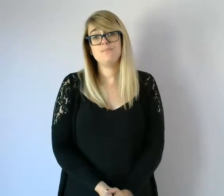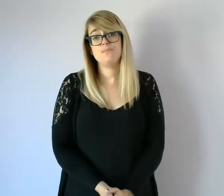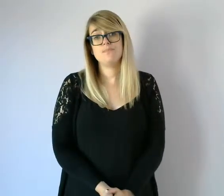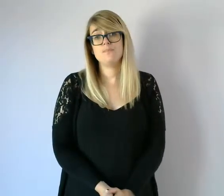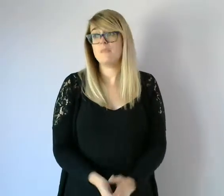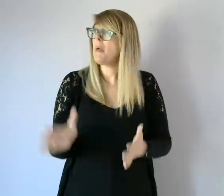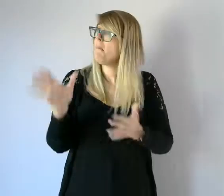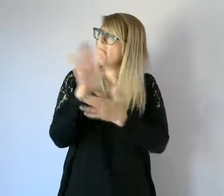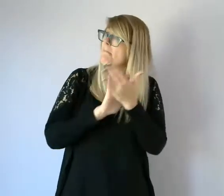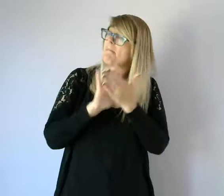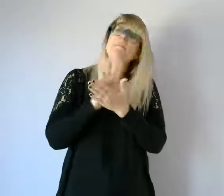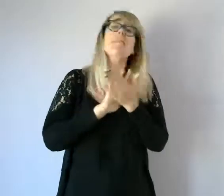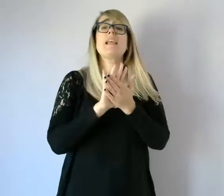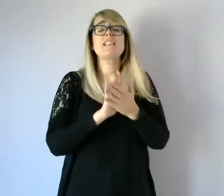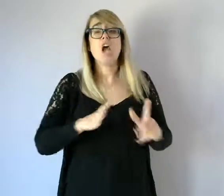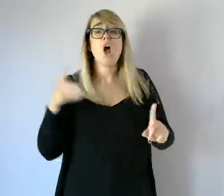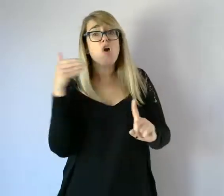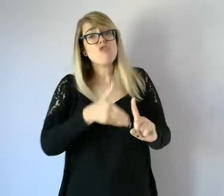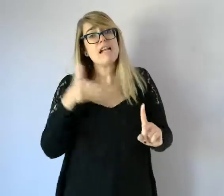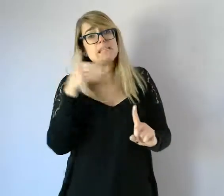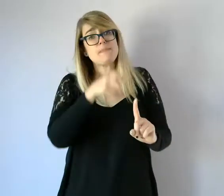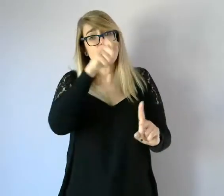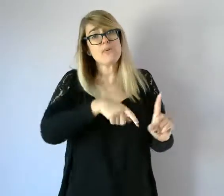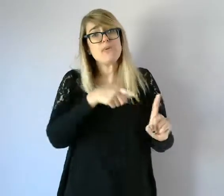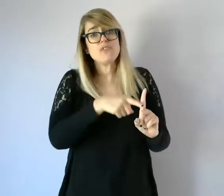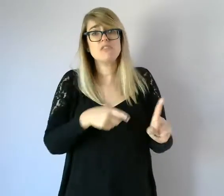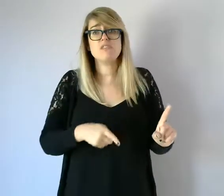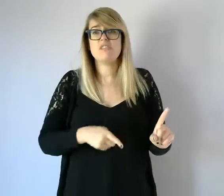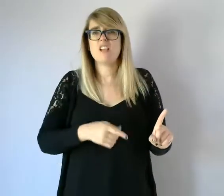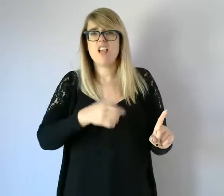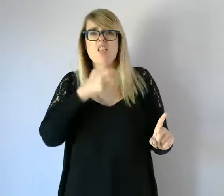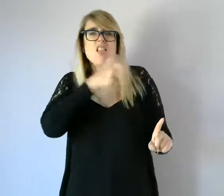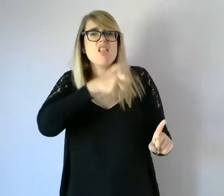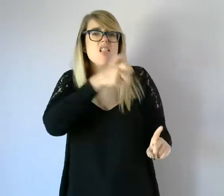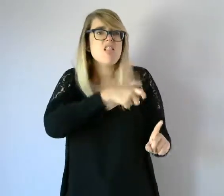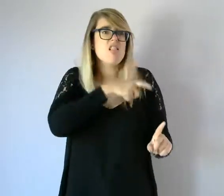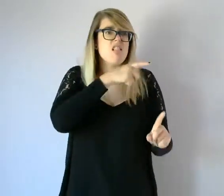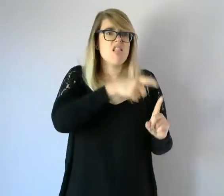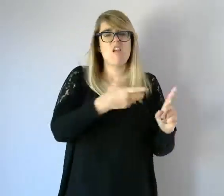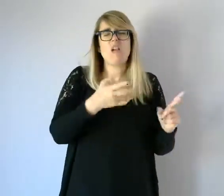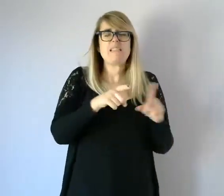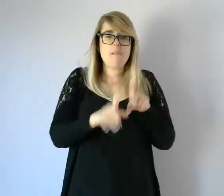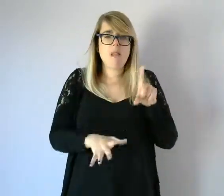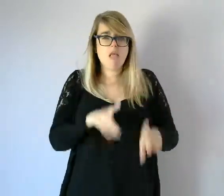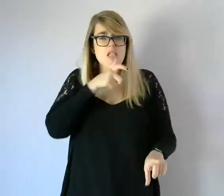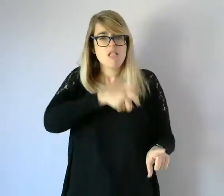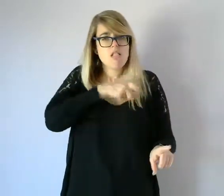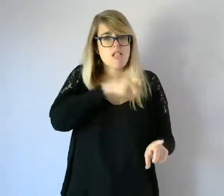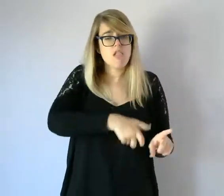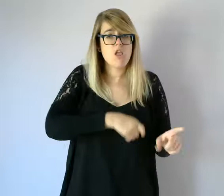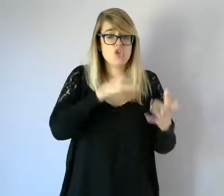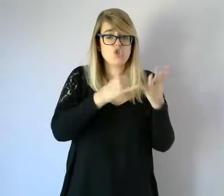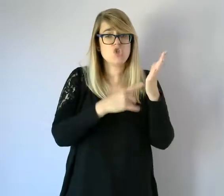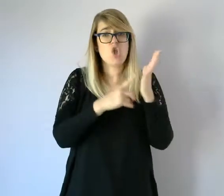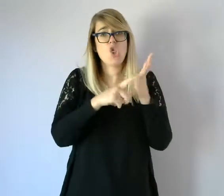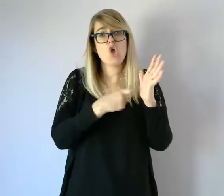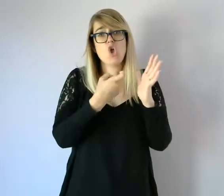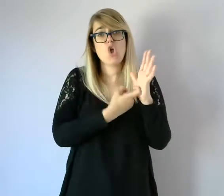including forms of harassment, slurs or similar treatment because of race, gender